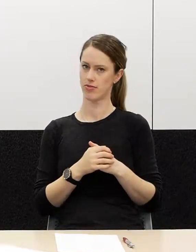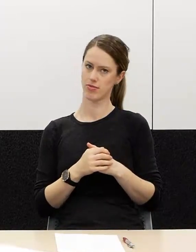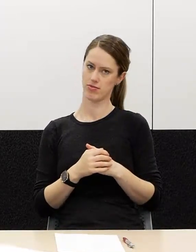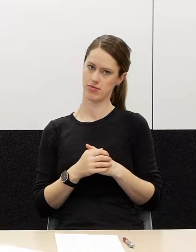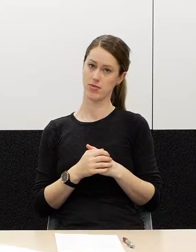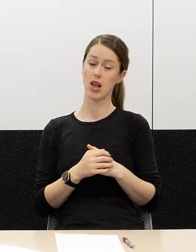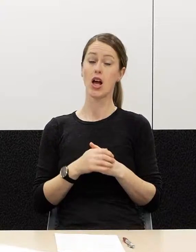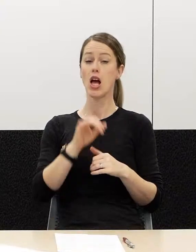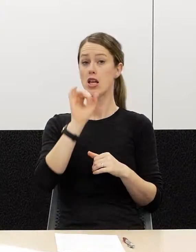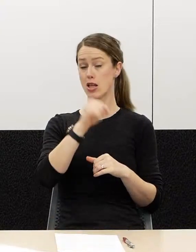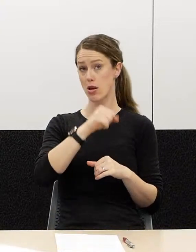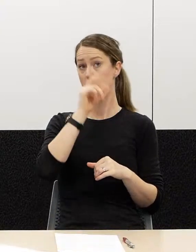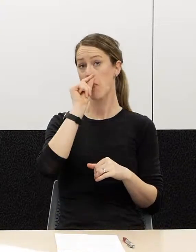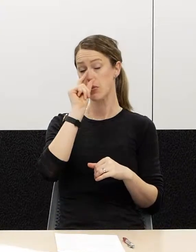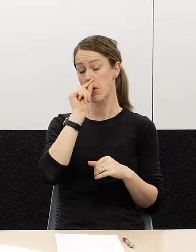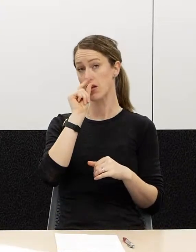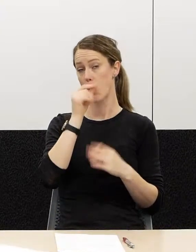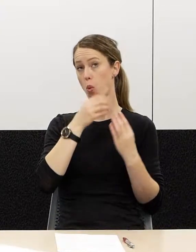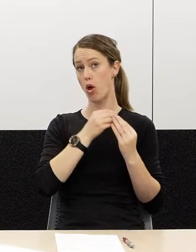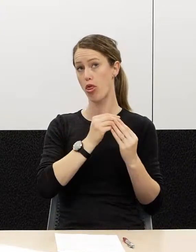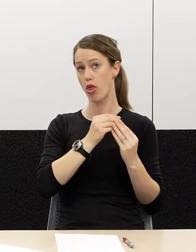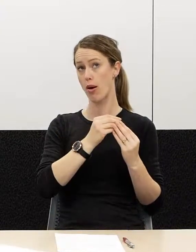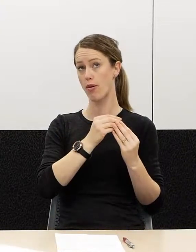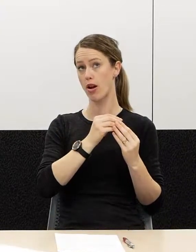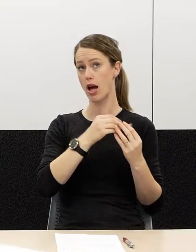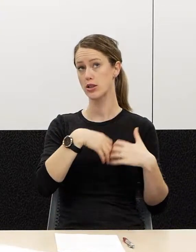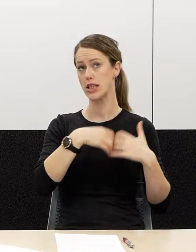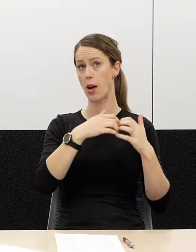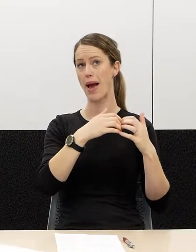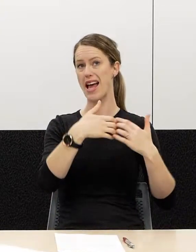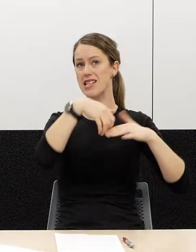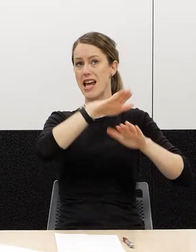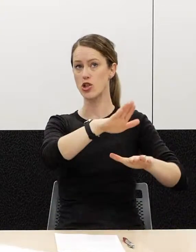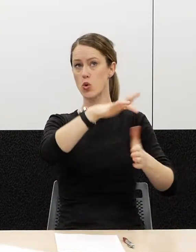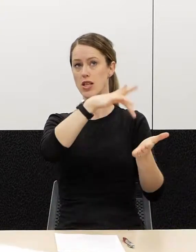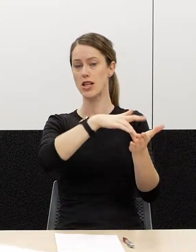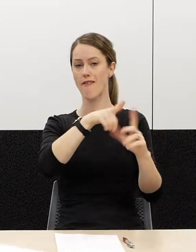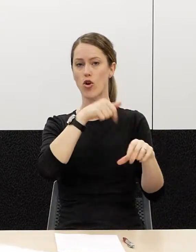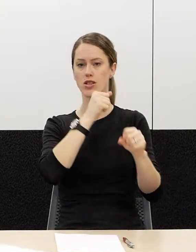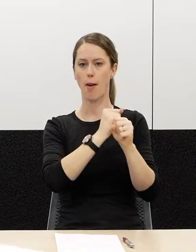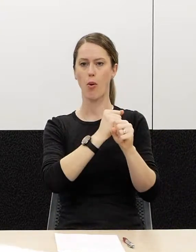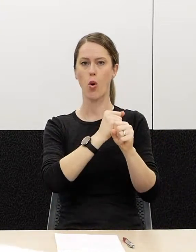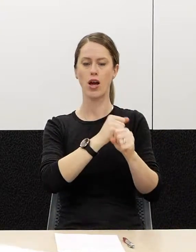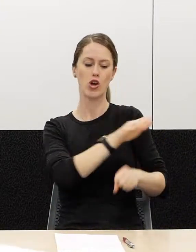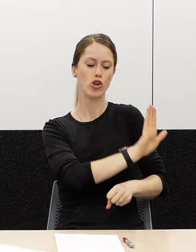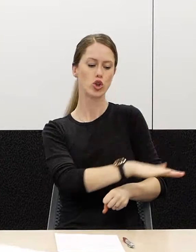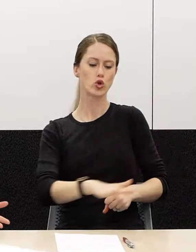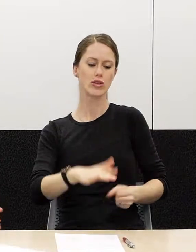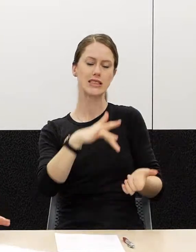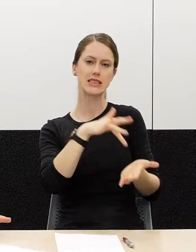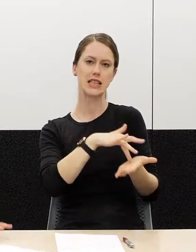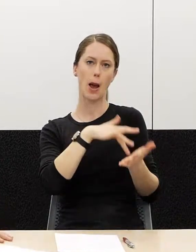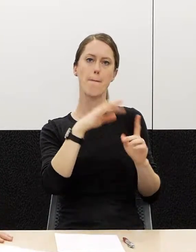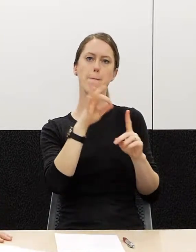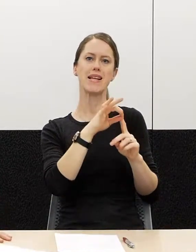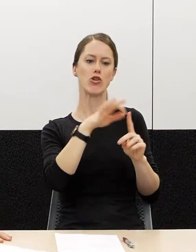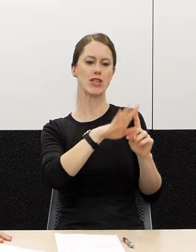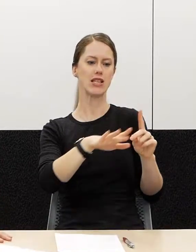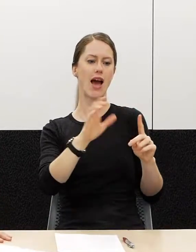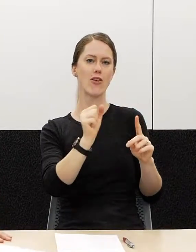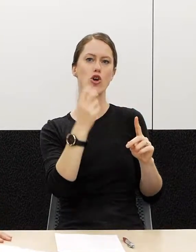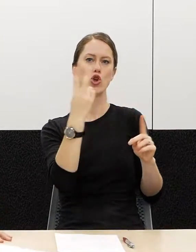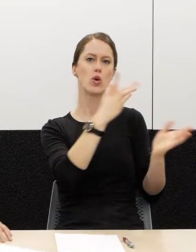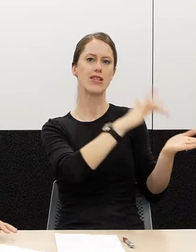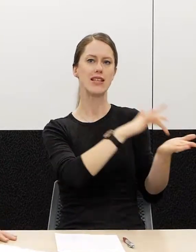is yes, there may well be. And the example of that is the paediatric centres. There's two centres in